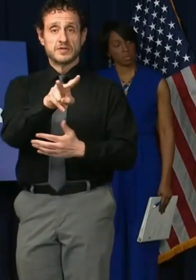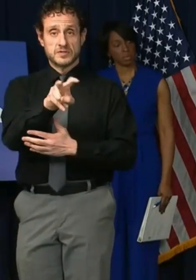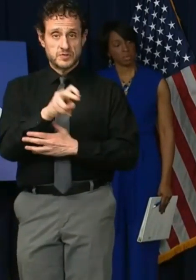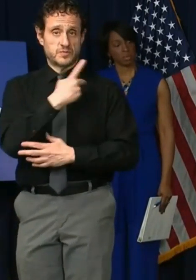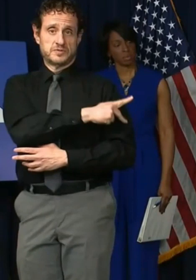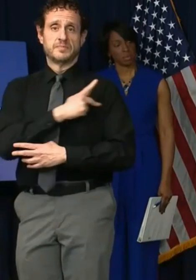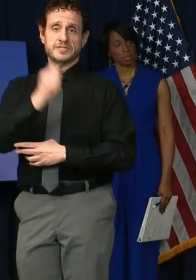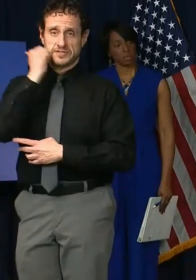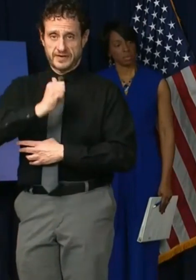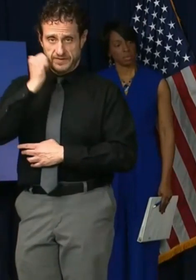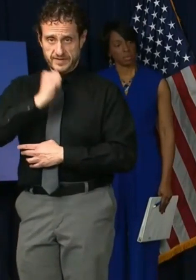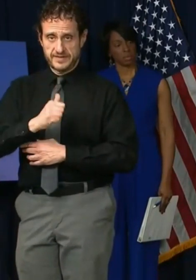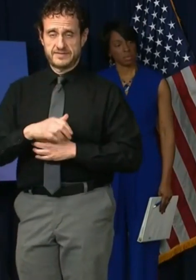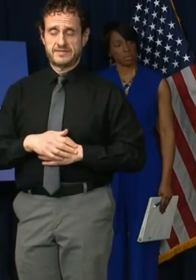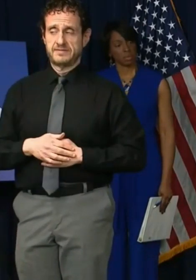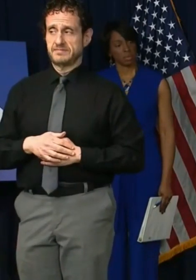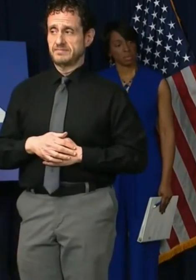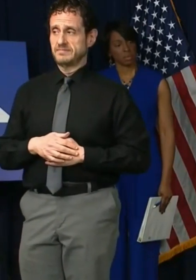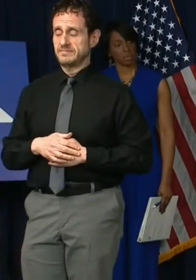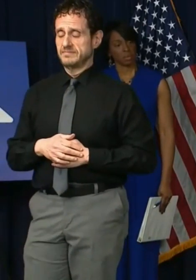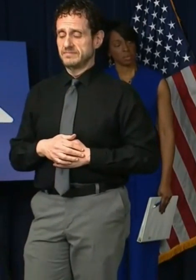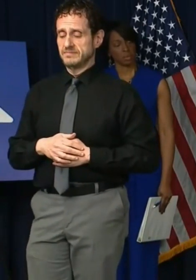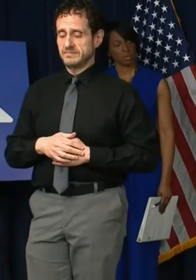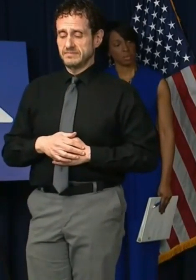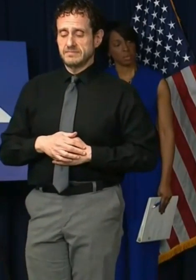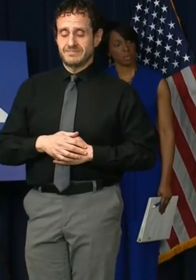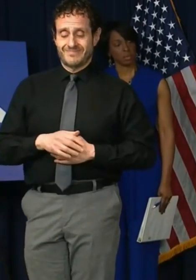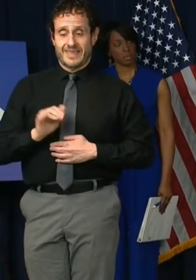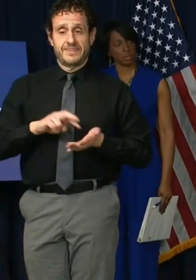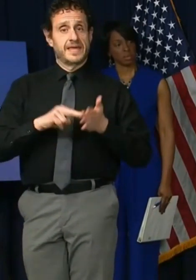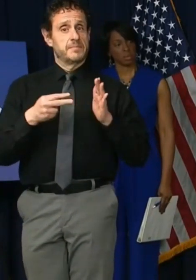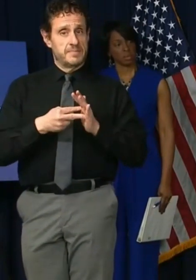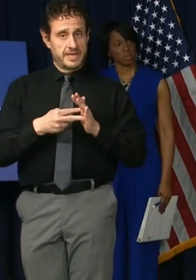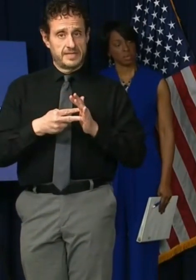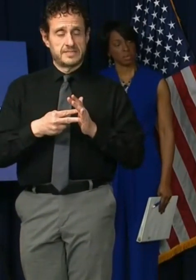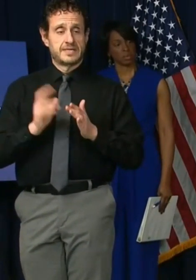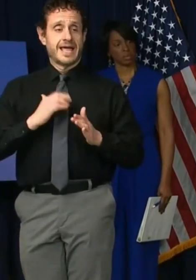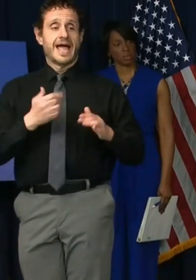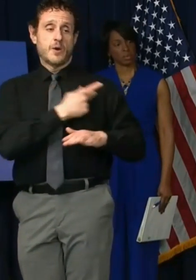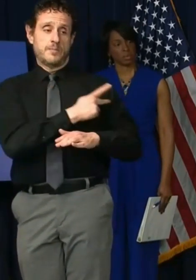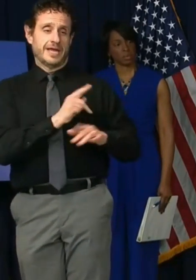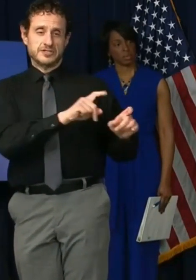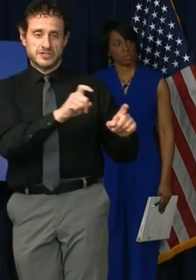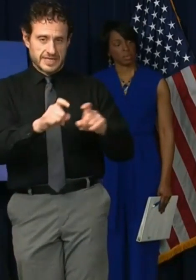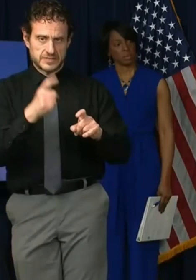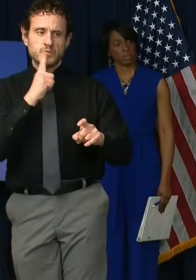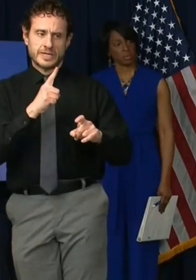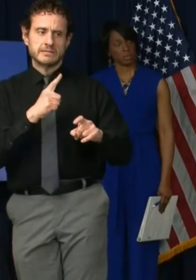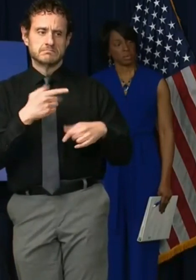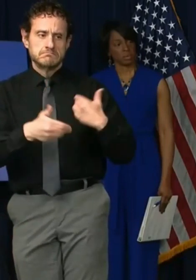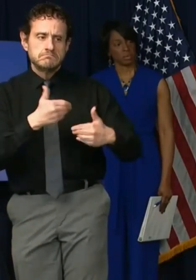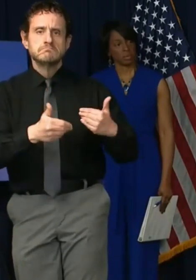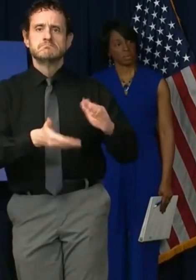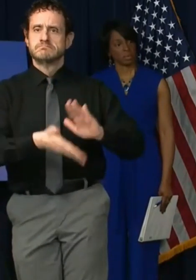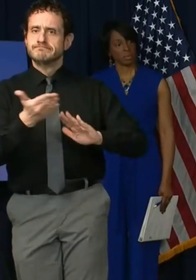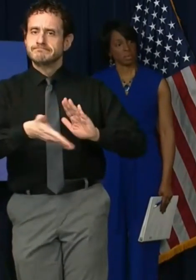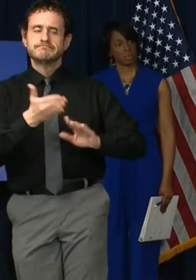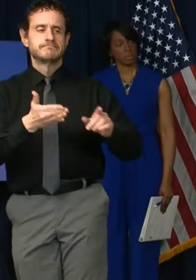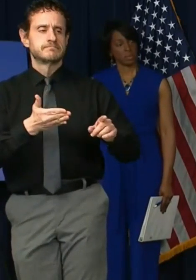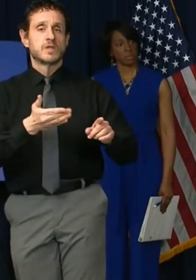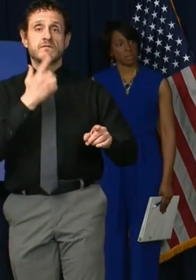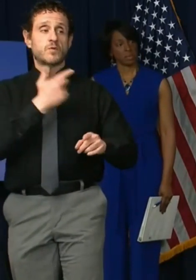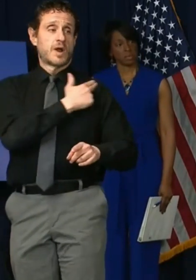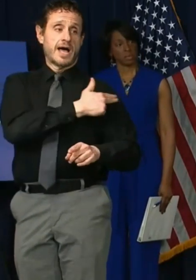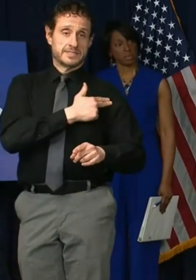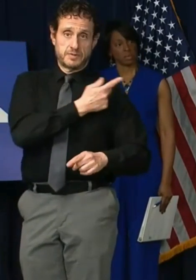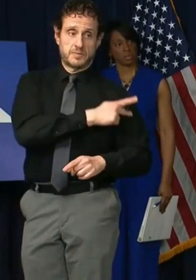patients daily. With this, we were able to support our patient testing needs, including inpatient support, especially